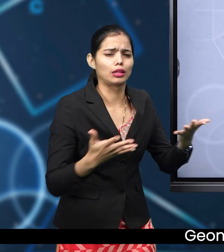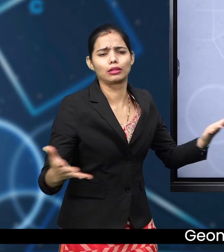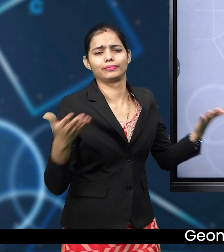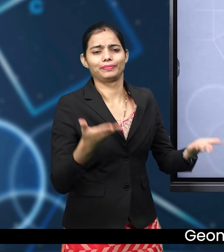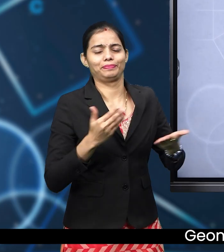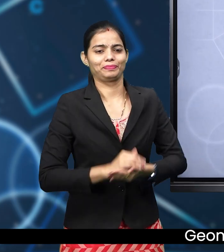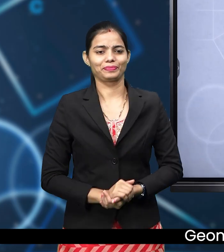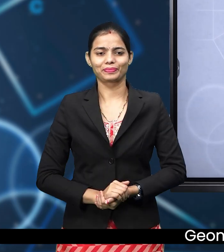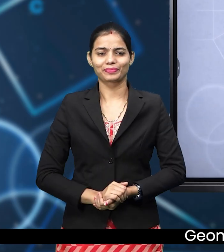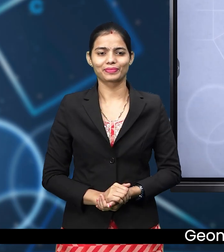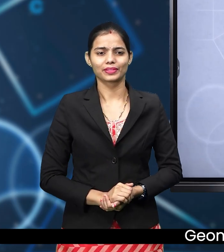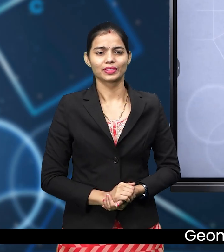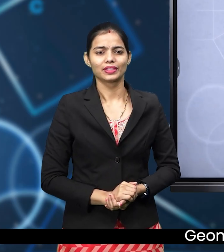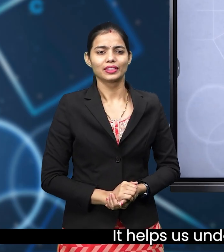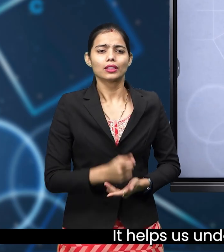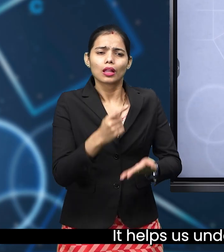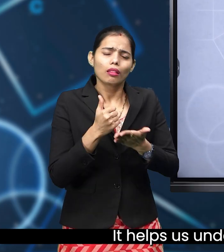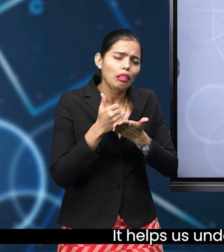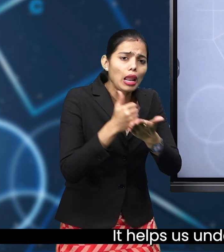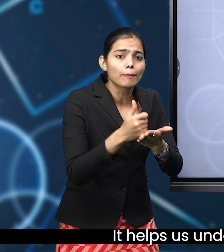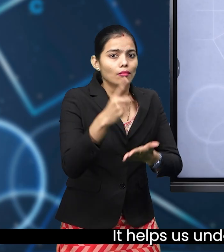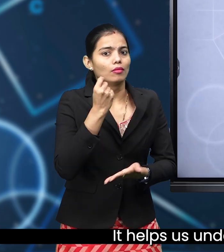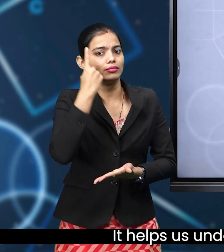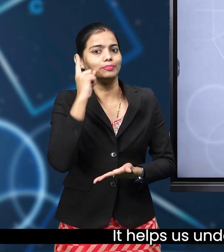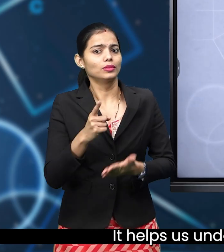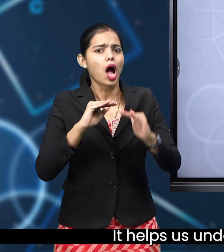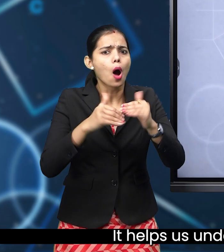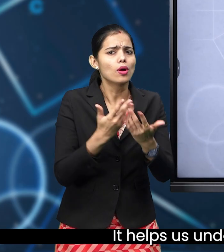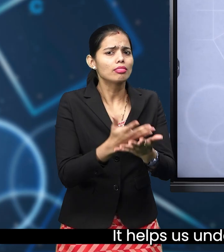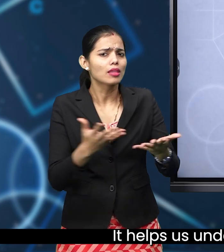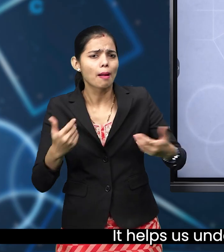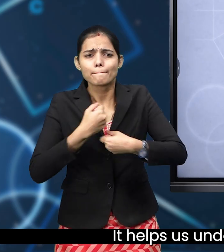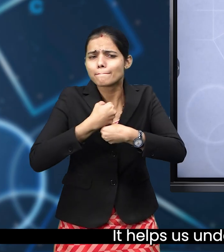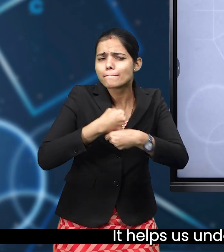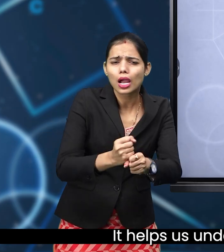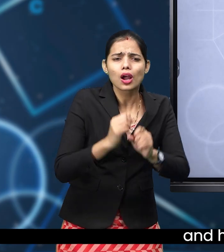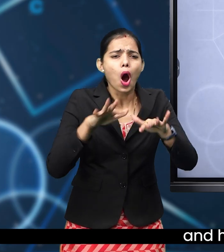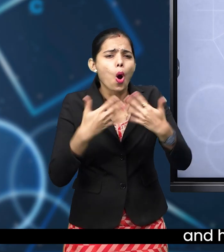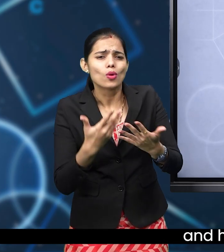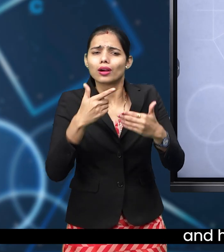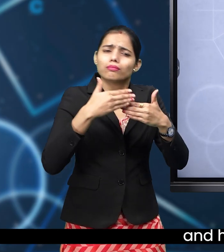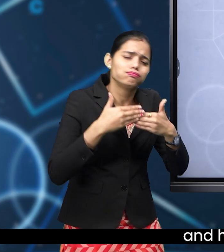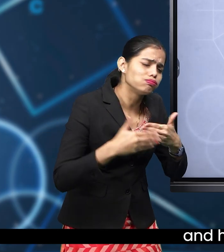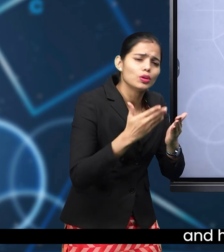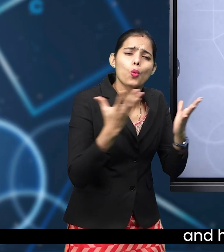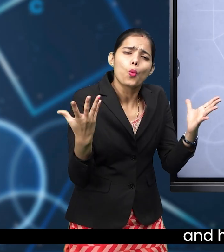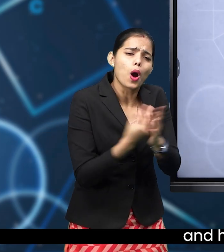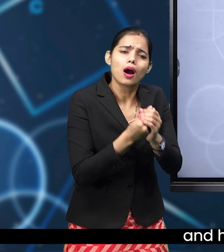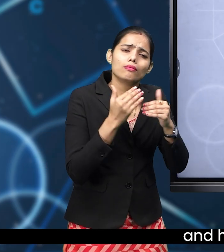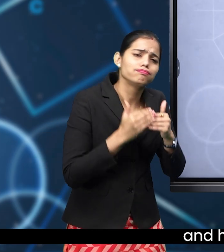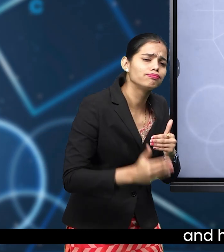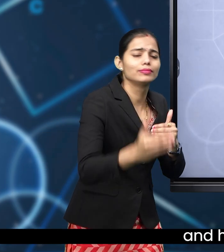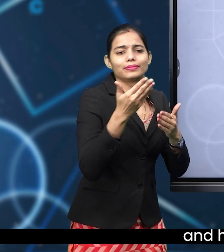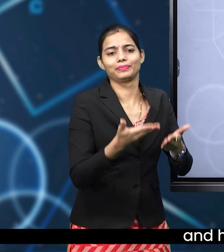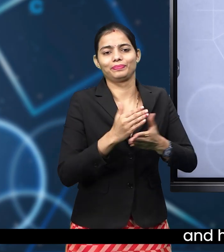Geometry is everywhere. It helps us understand how things are made and how they fit